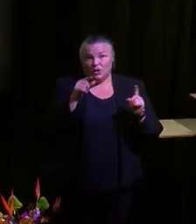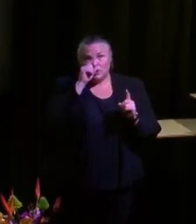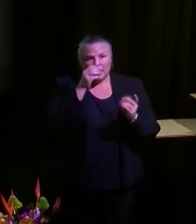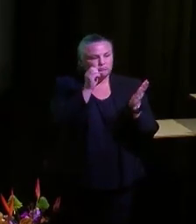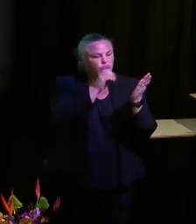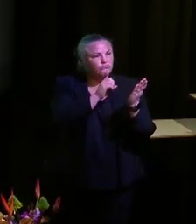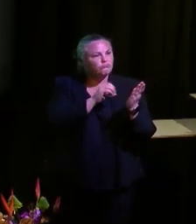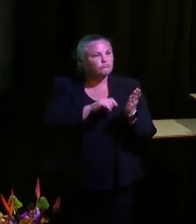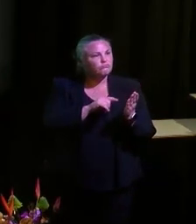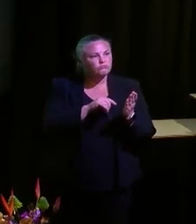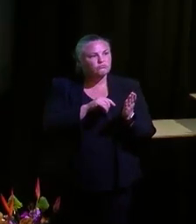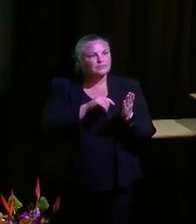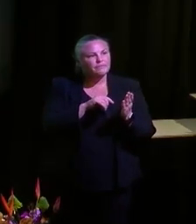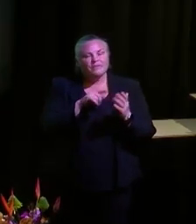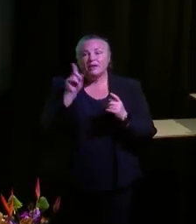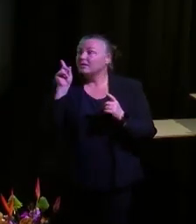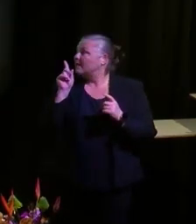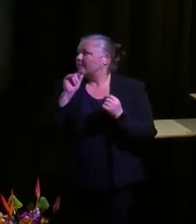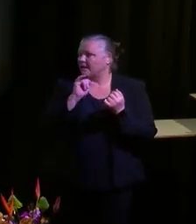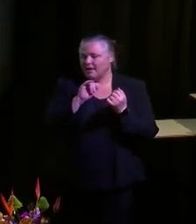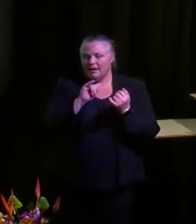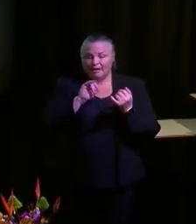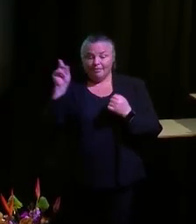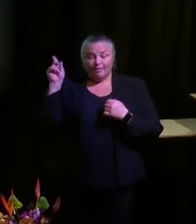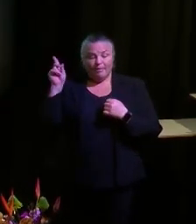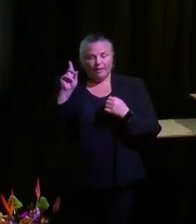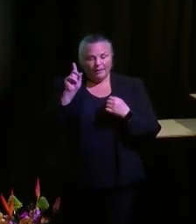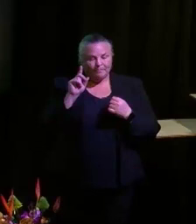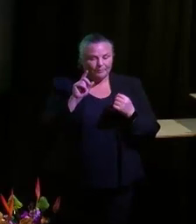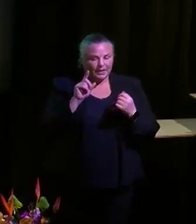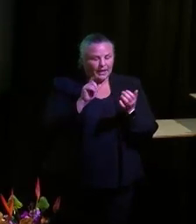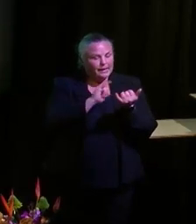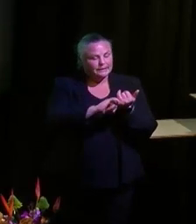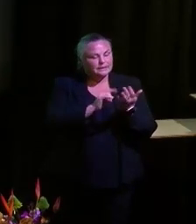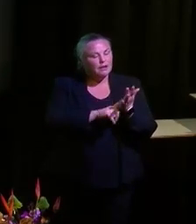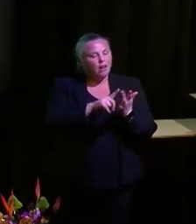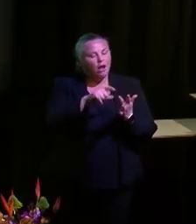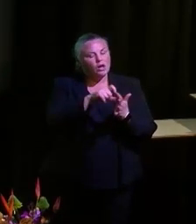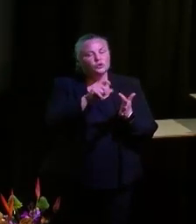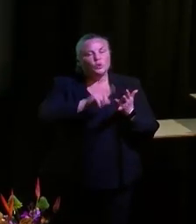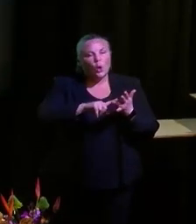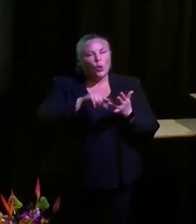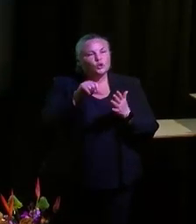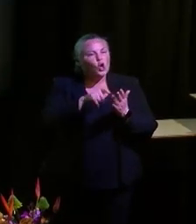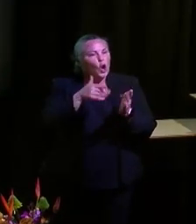questions through the slido.com website, hashtag SLQ Mabo Legacy.